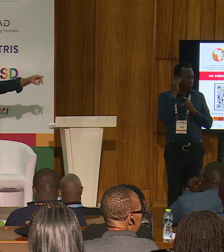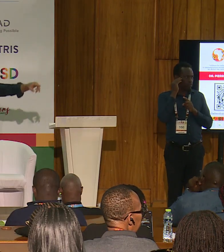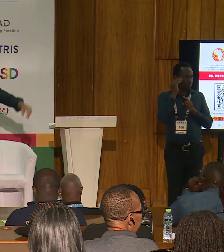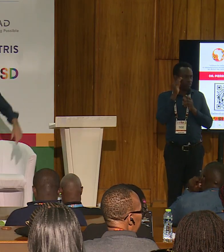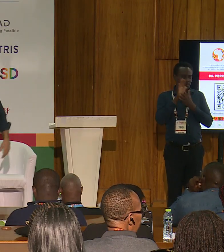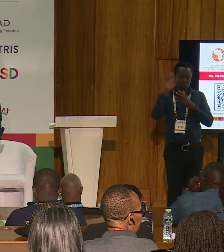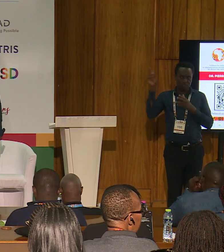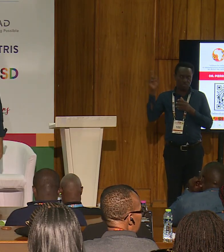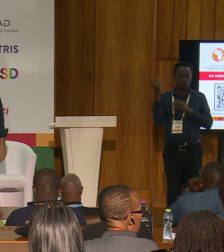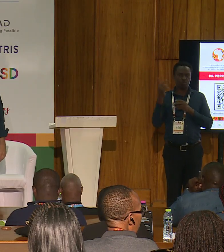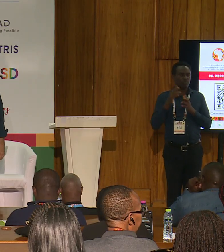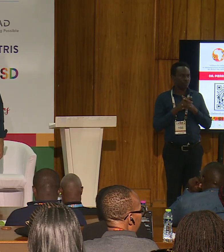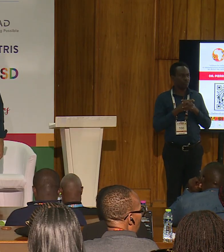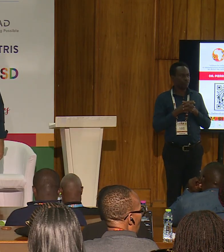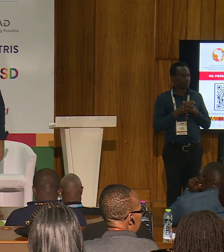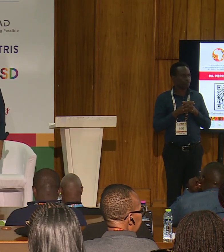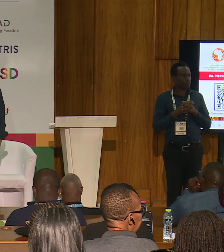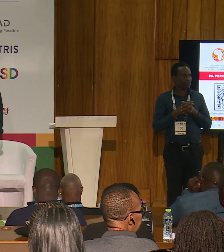Okay.